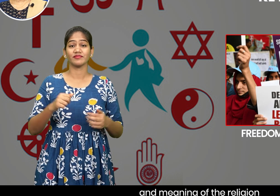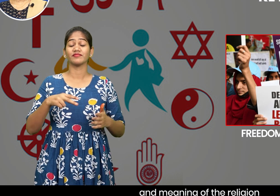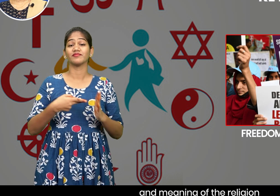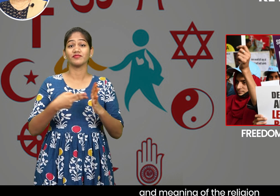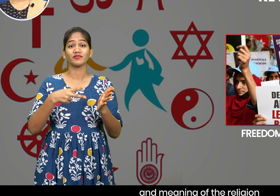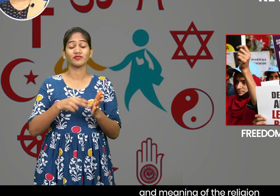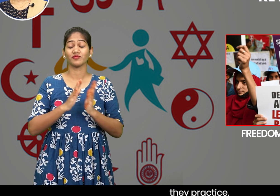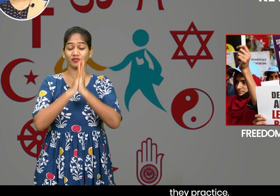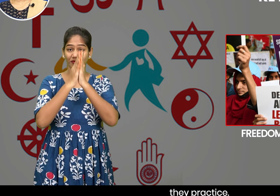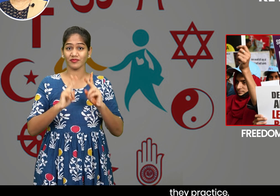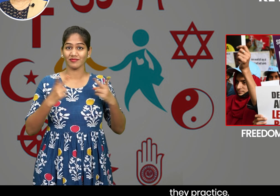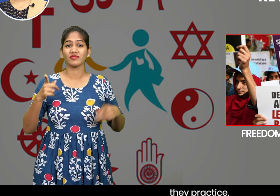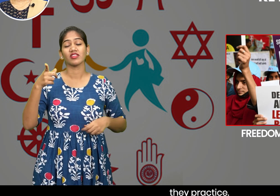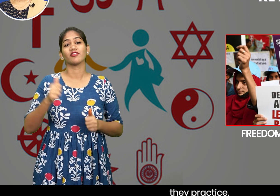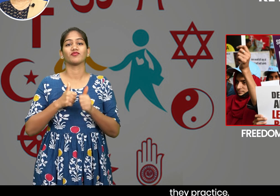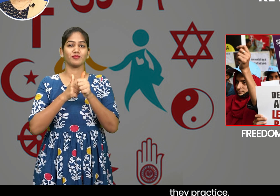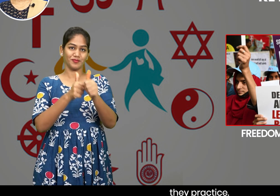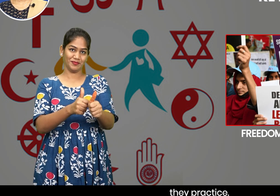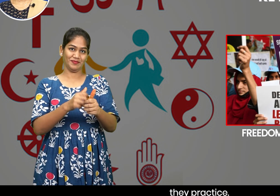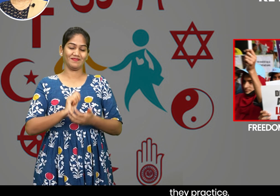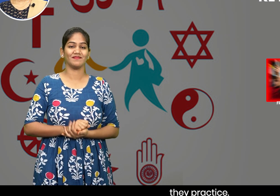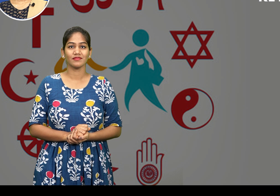the religion they practice.